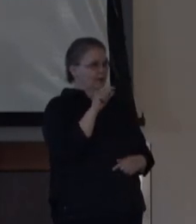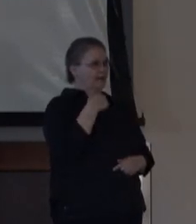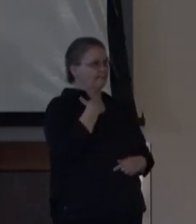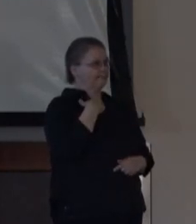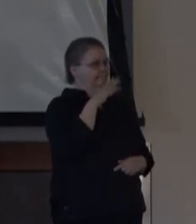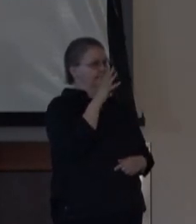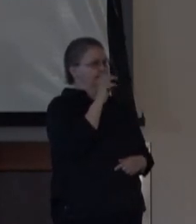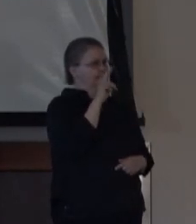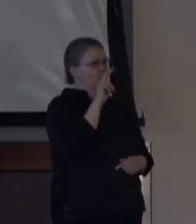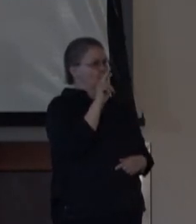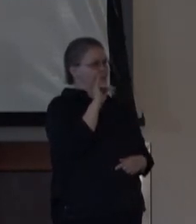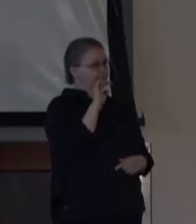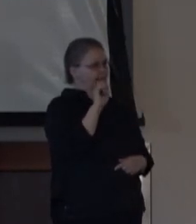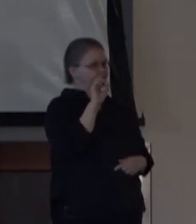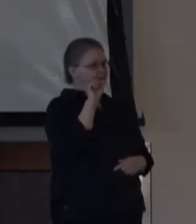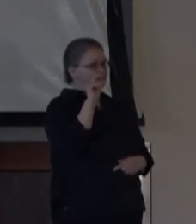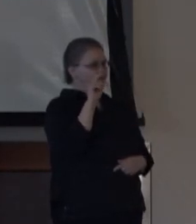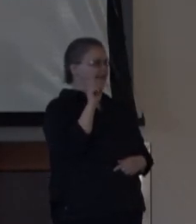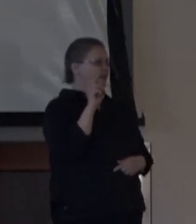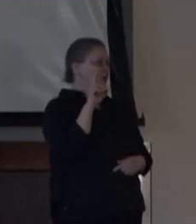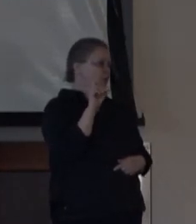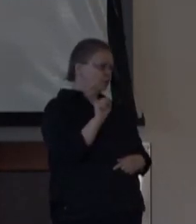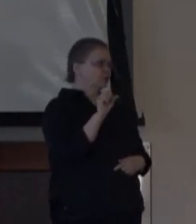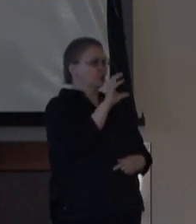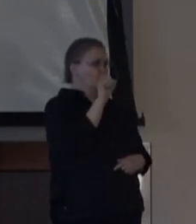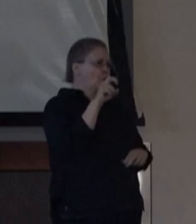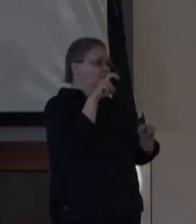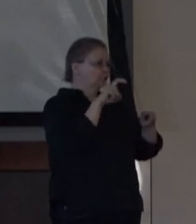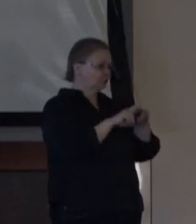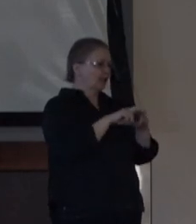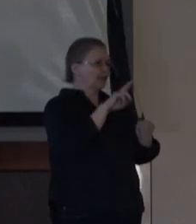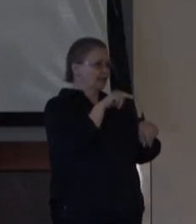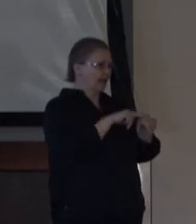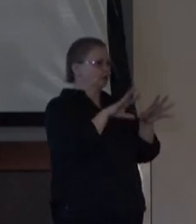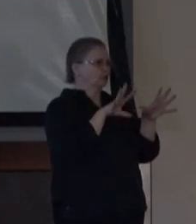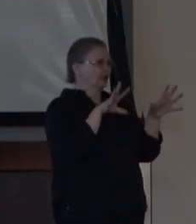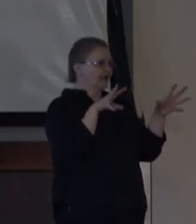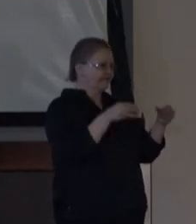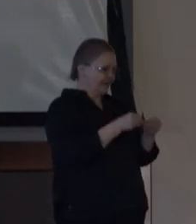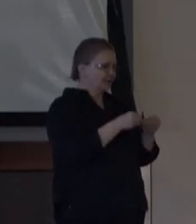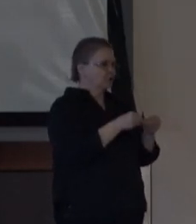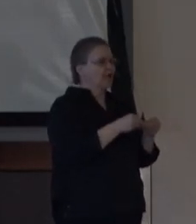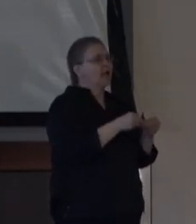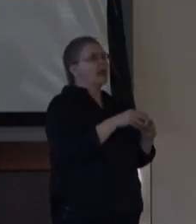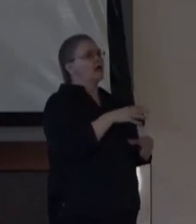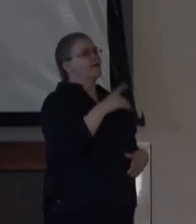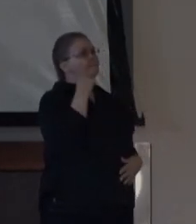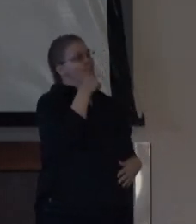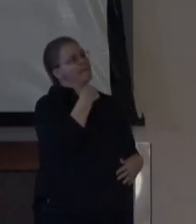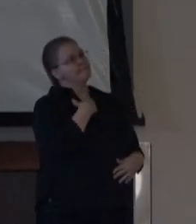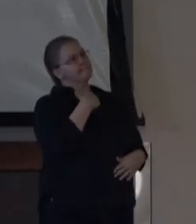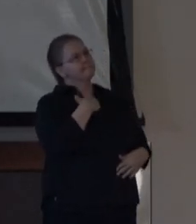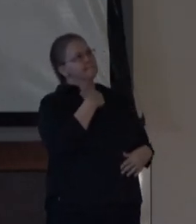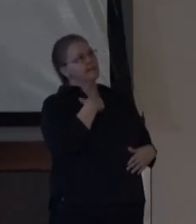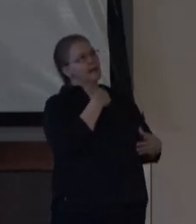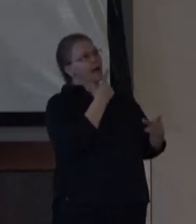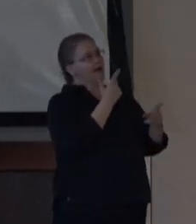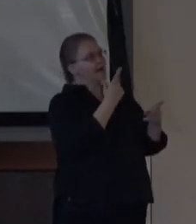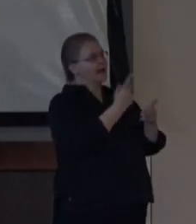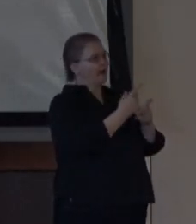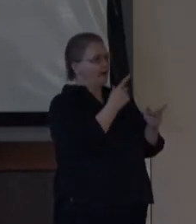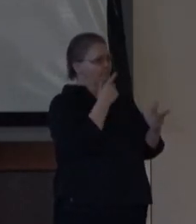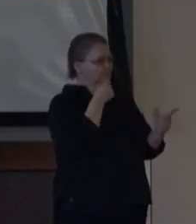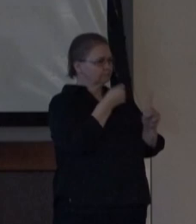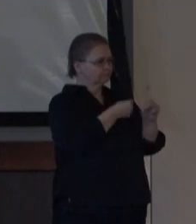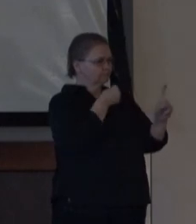Sanders' delegation co-chair to the Democratic National Convention. And for me, I think I kept getting these